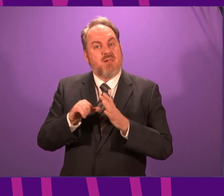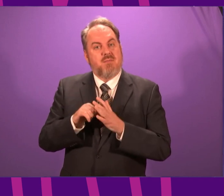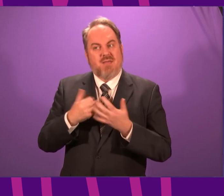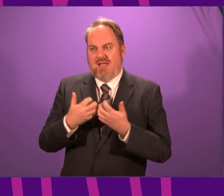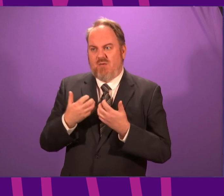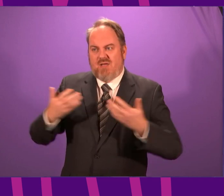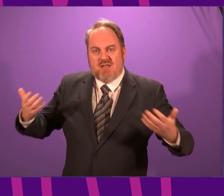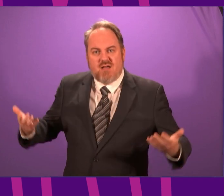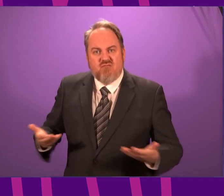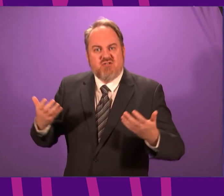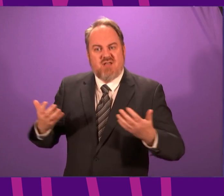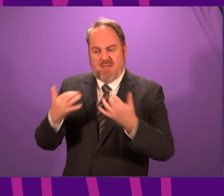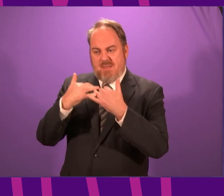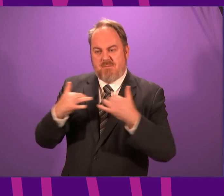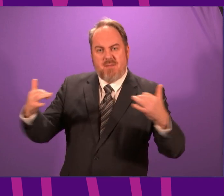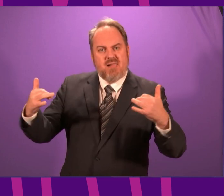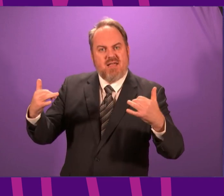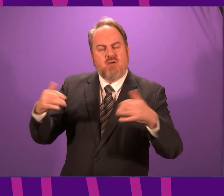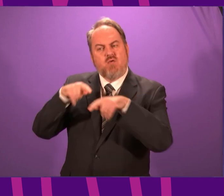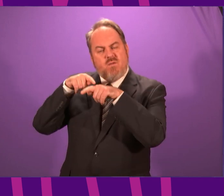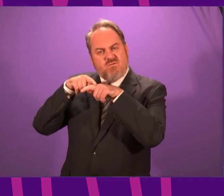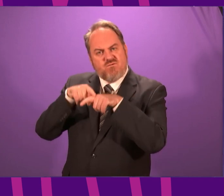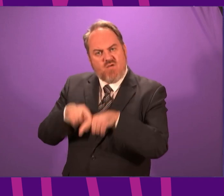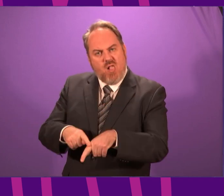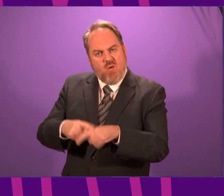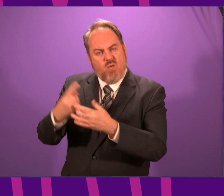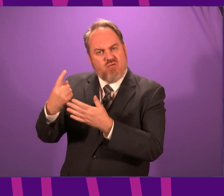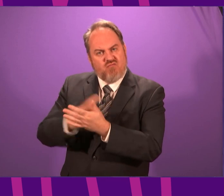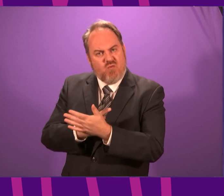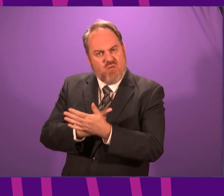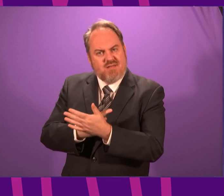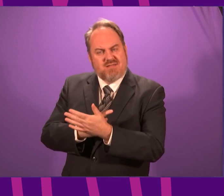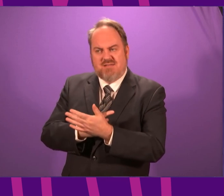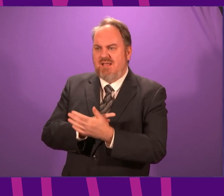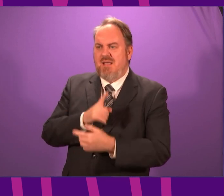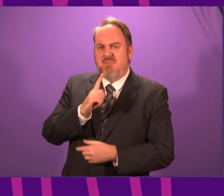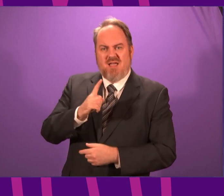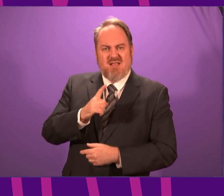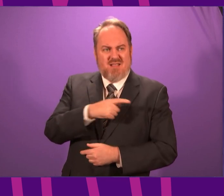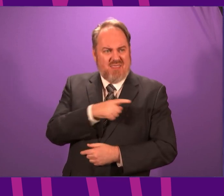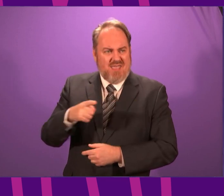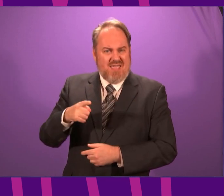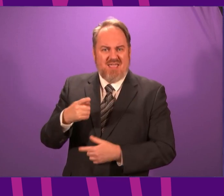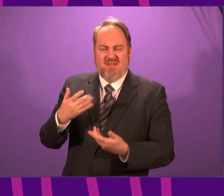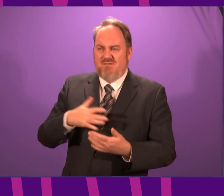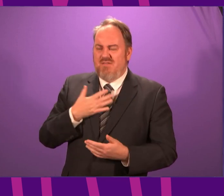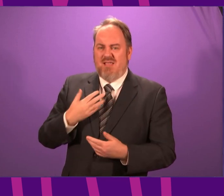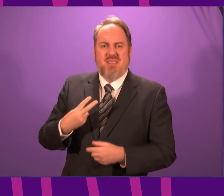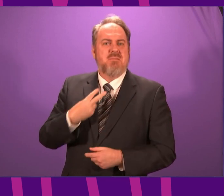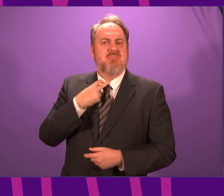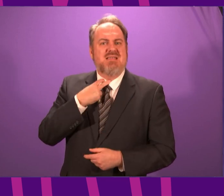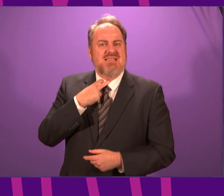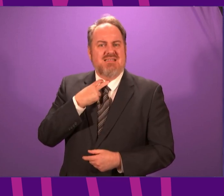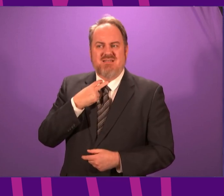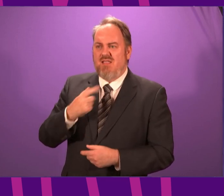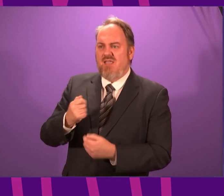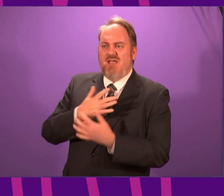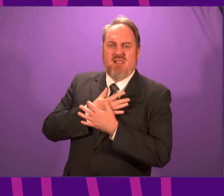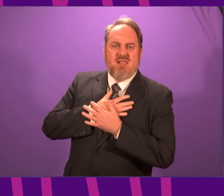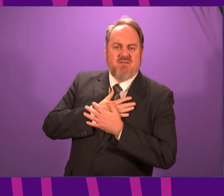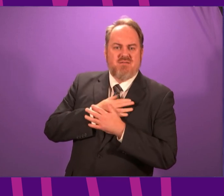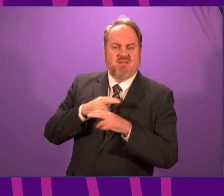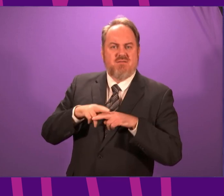to en masse to the ask to stay away from loved ones? They do need hope. They do need a ray of light at the end of a long, dark